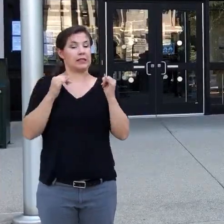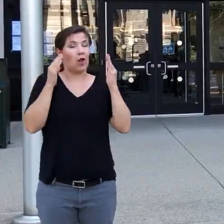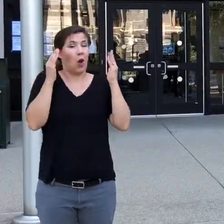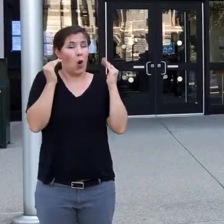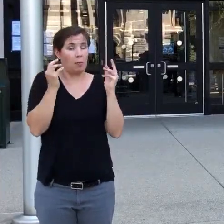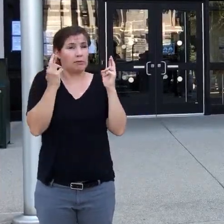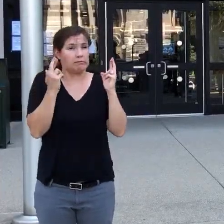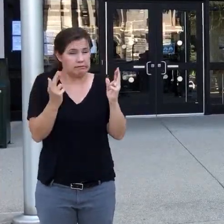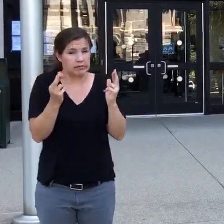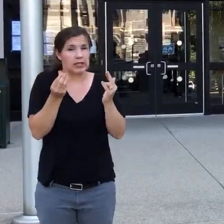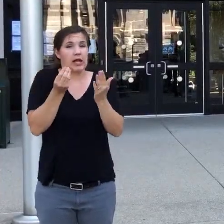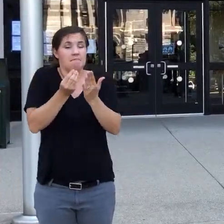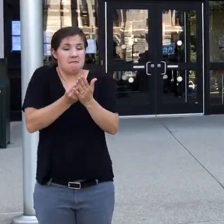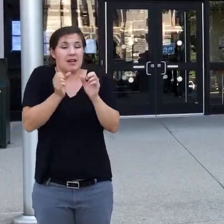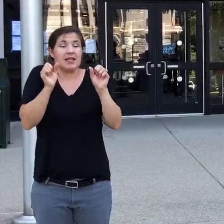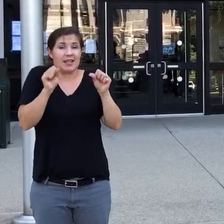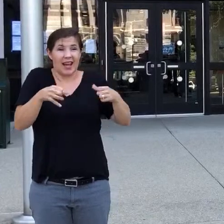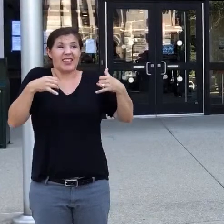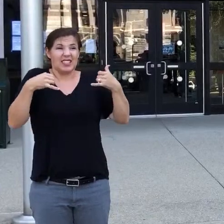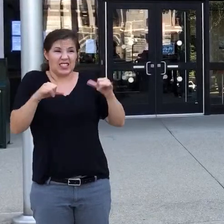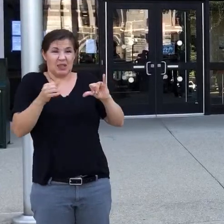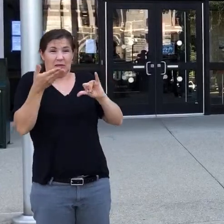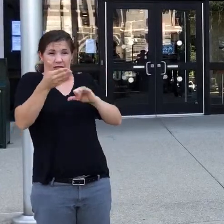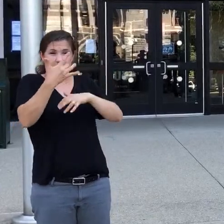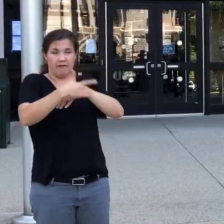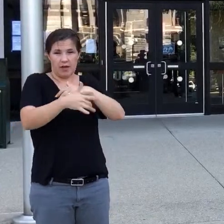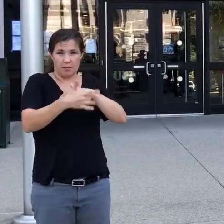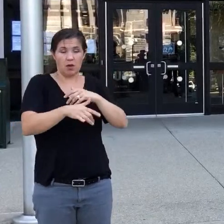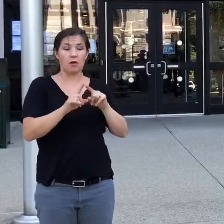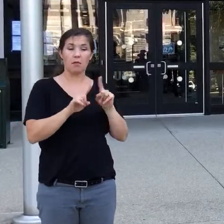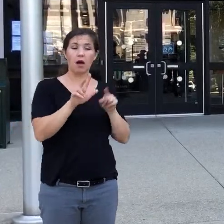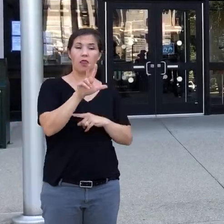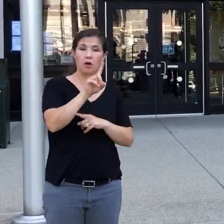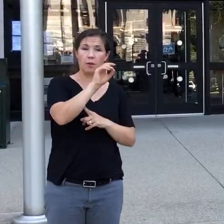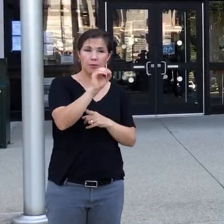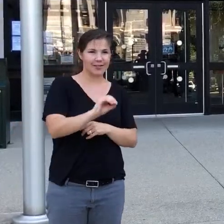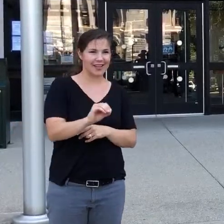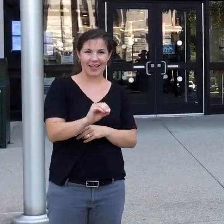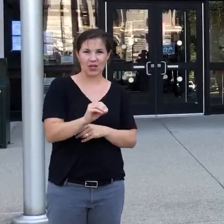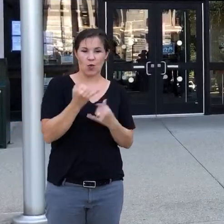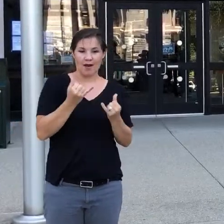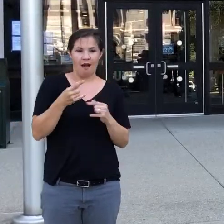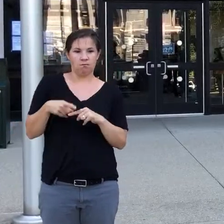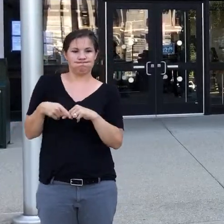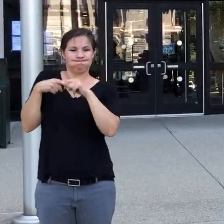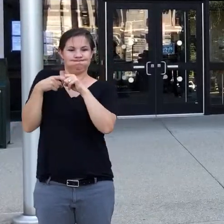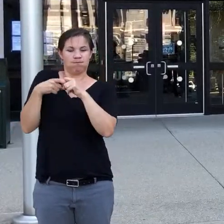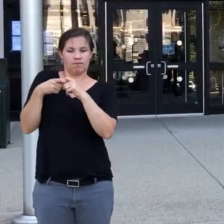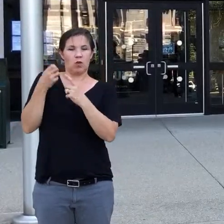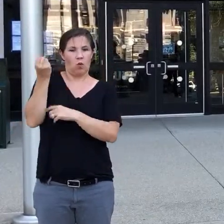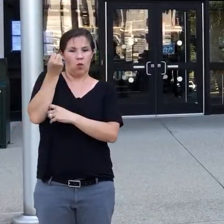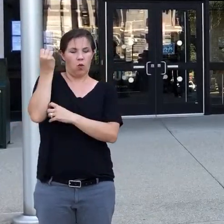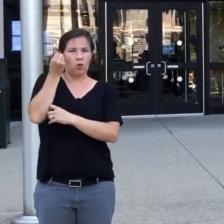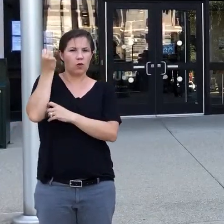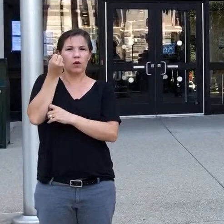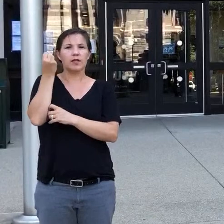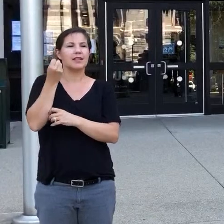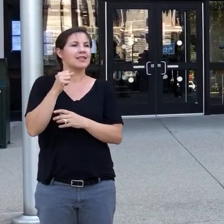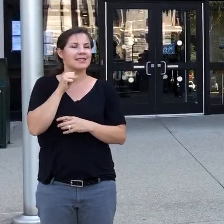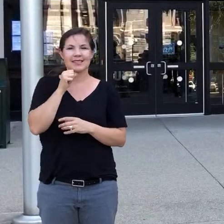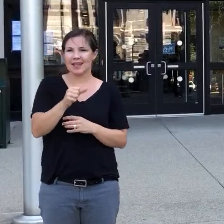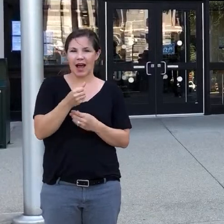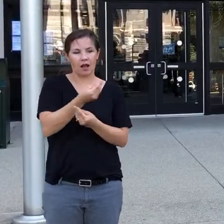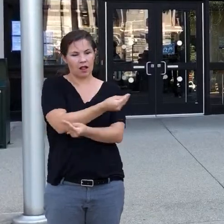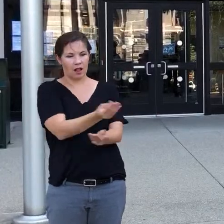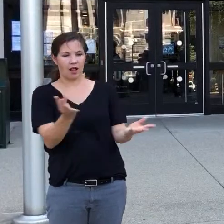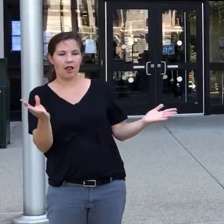can be restored. But yet, that's 31% that's not going out of state aid that passes through the